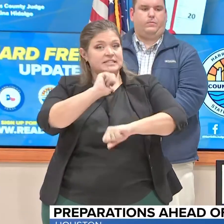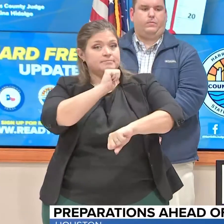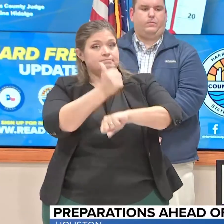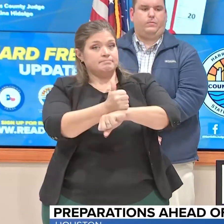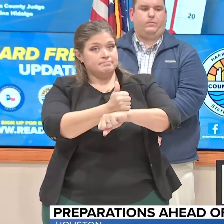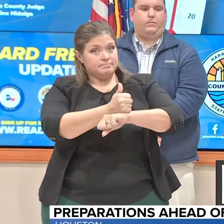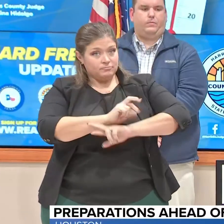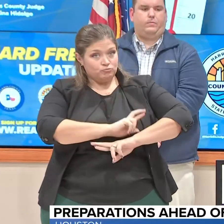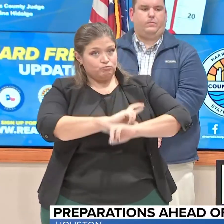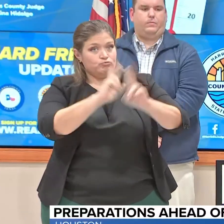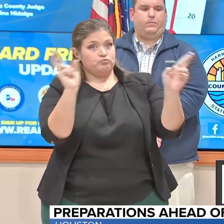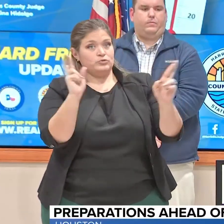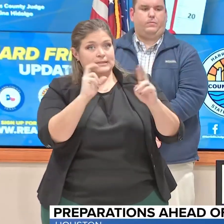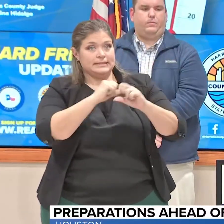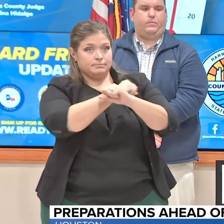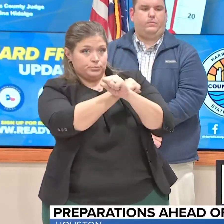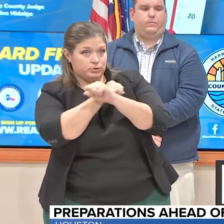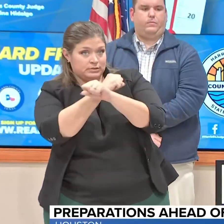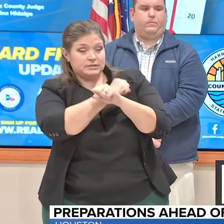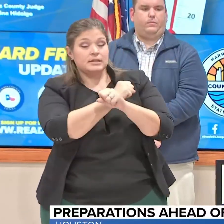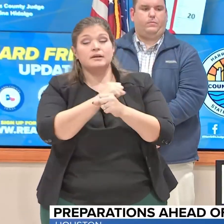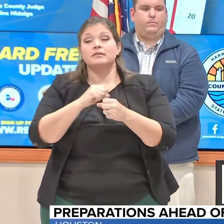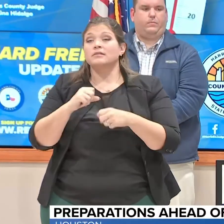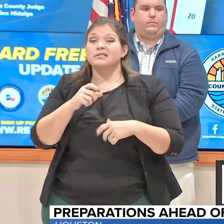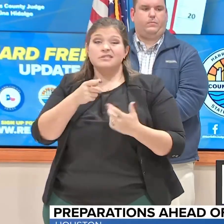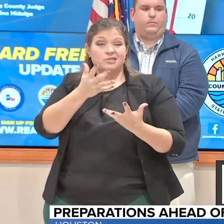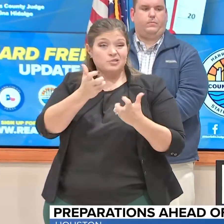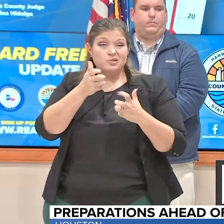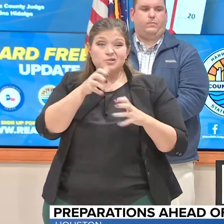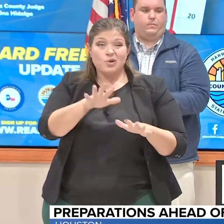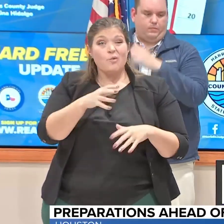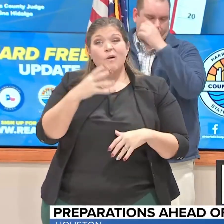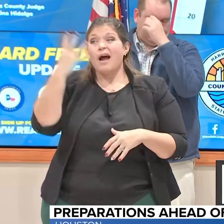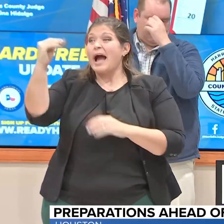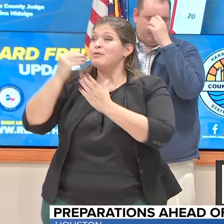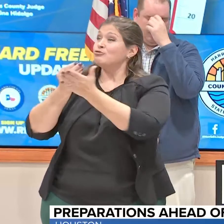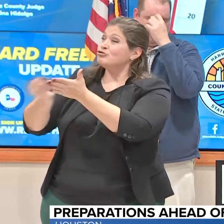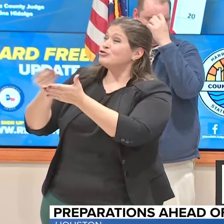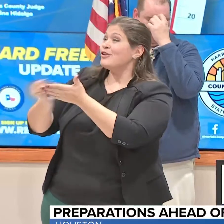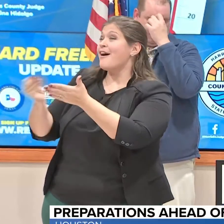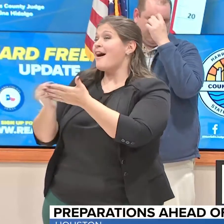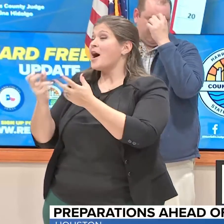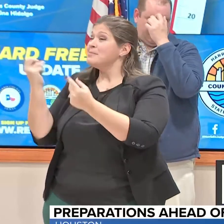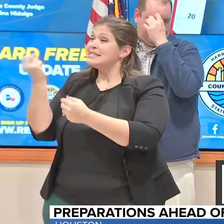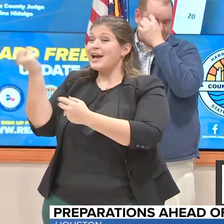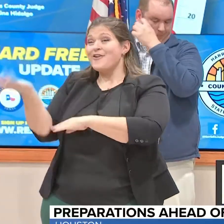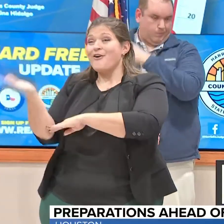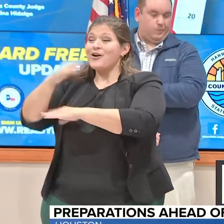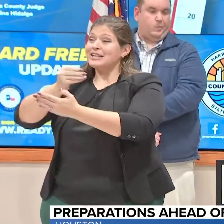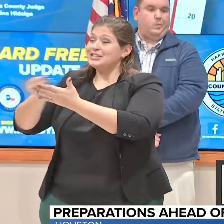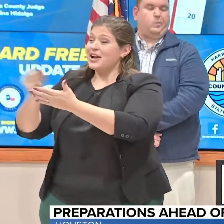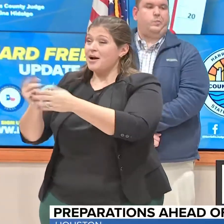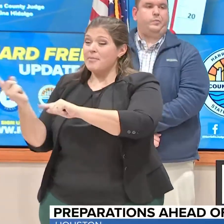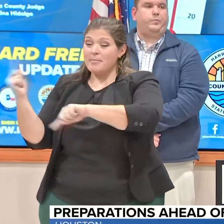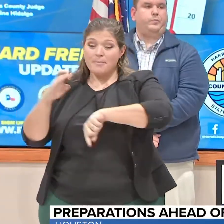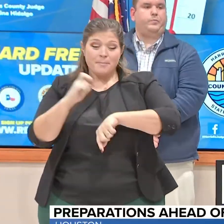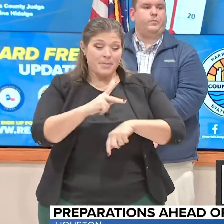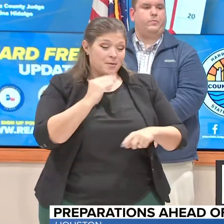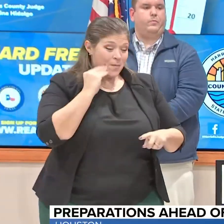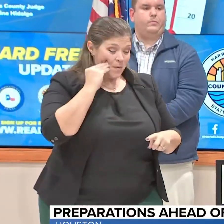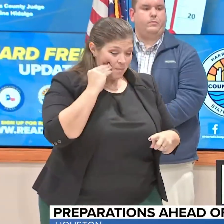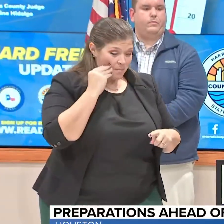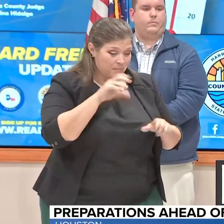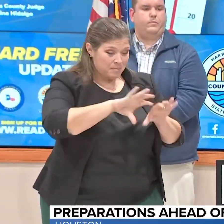you finish from the stores, you don't come back on Saturday or Sunday and then pipes